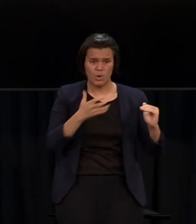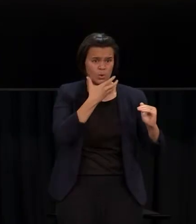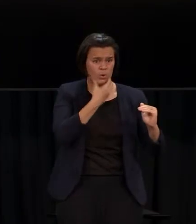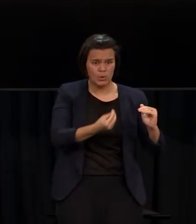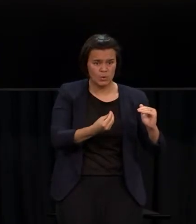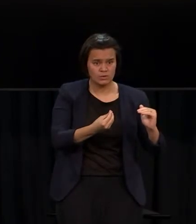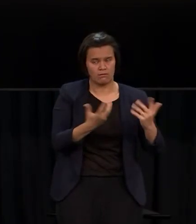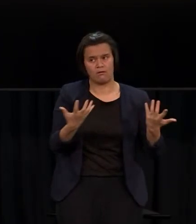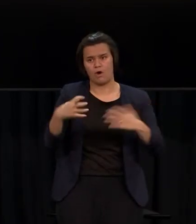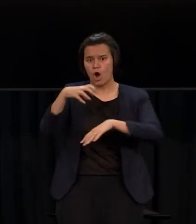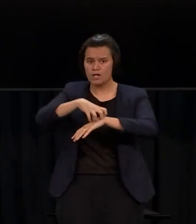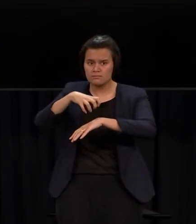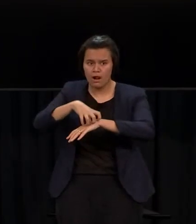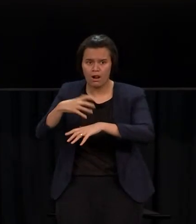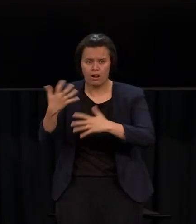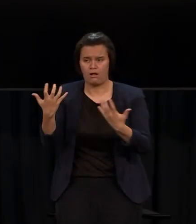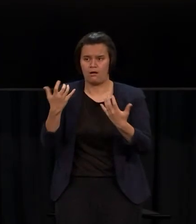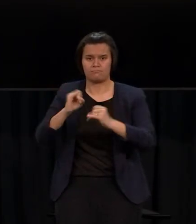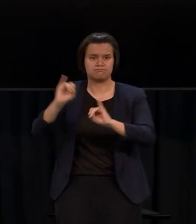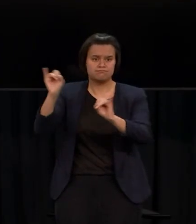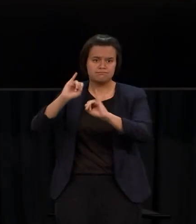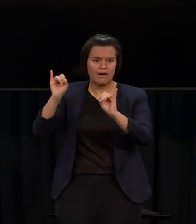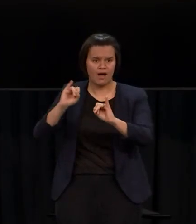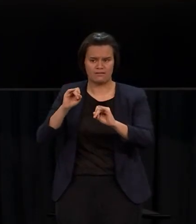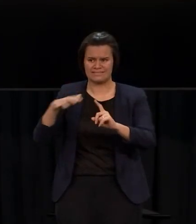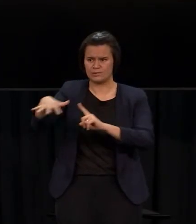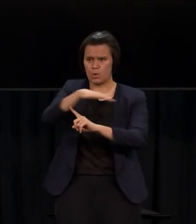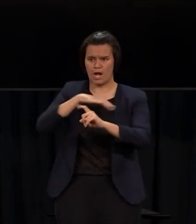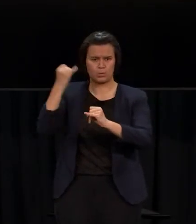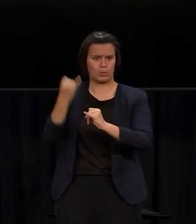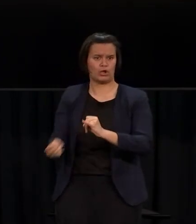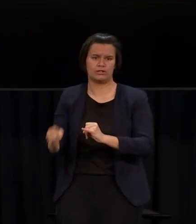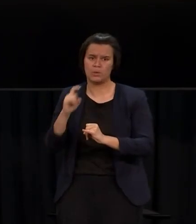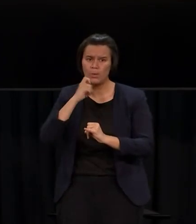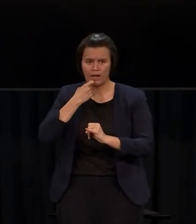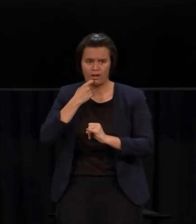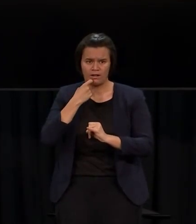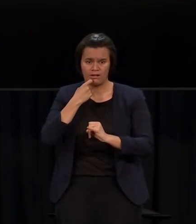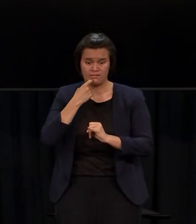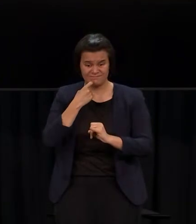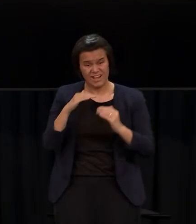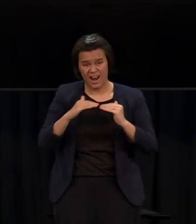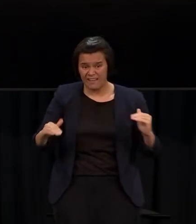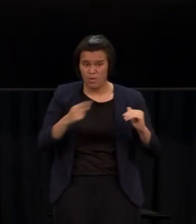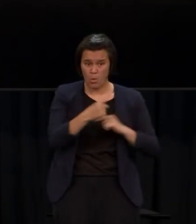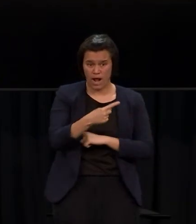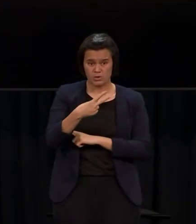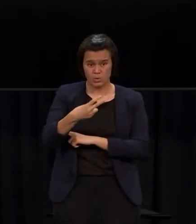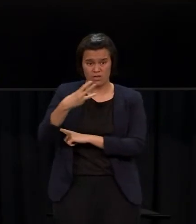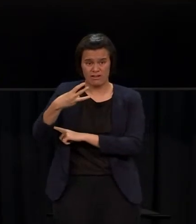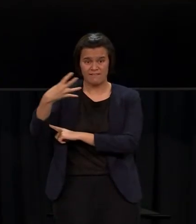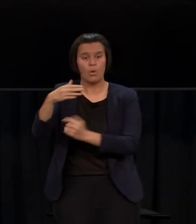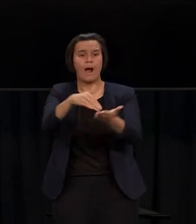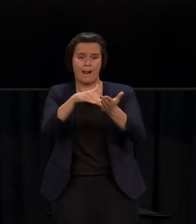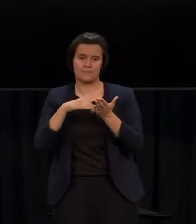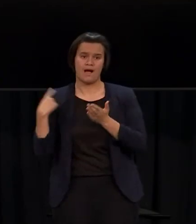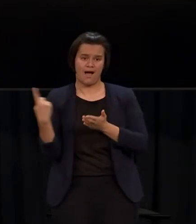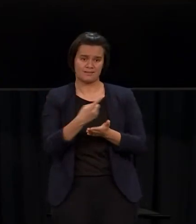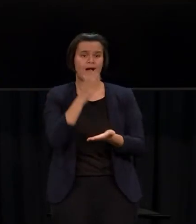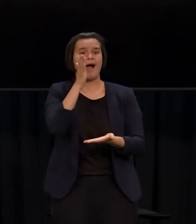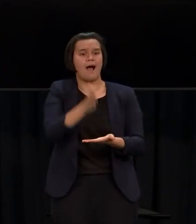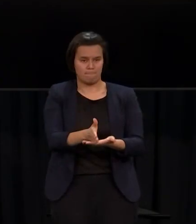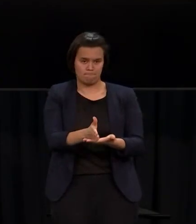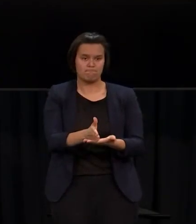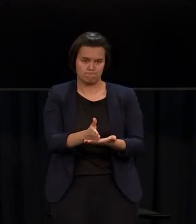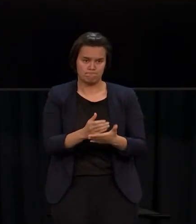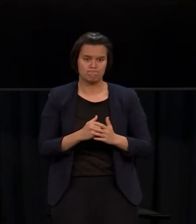have seen at the beginning of the outbreak. This is where the second really important factor comes in. You can see from